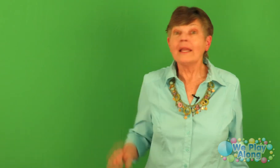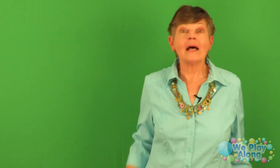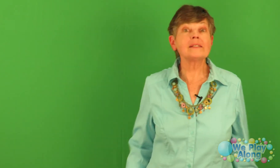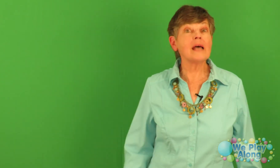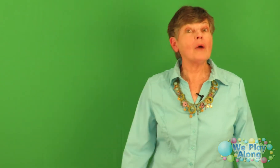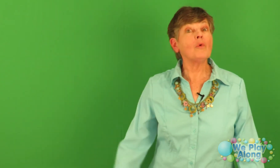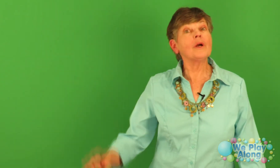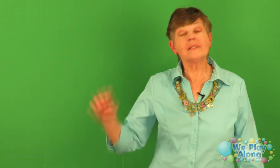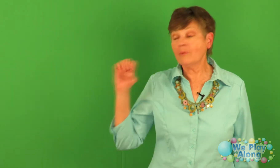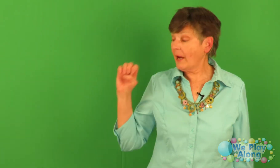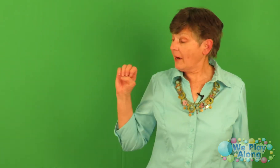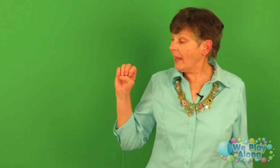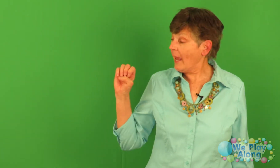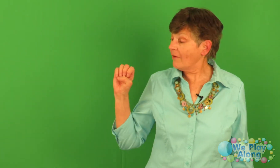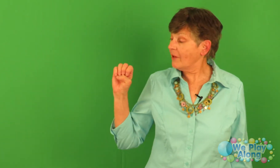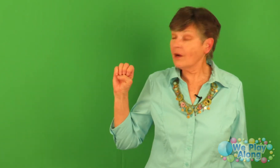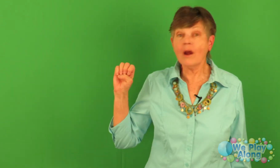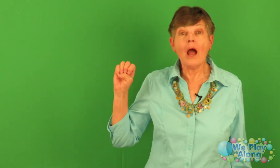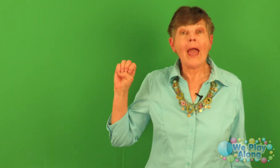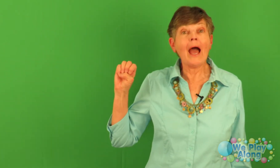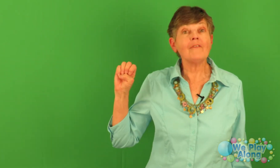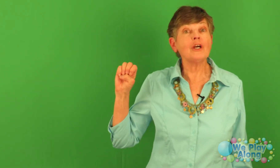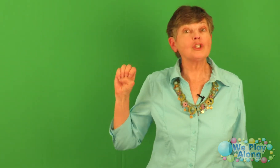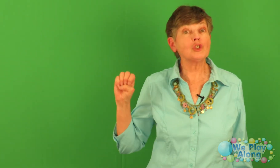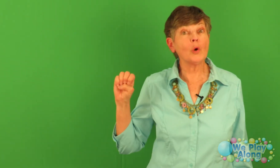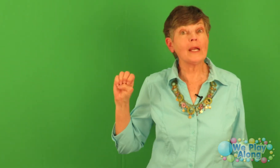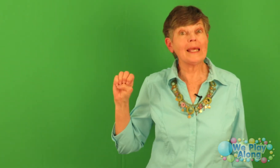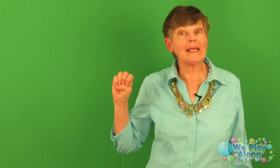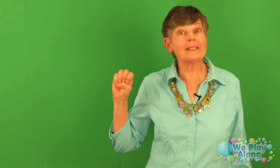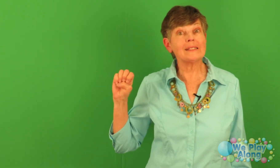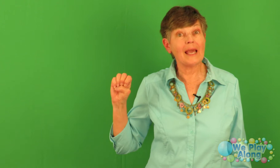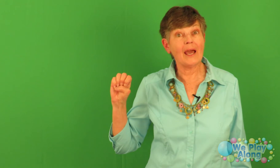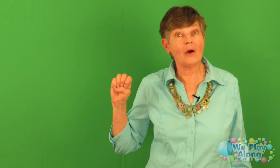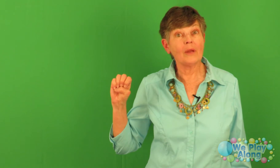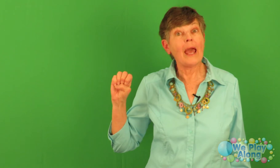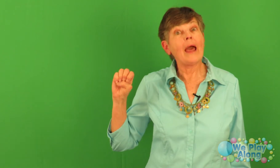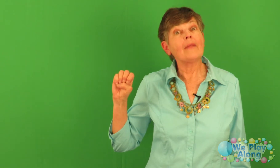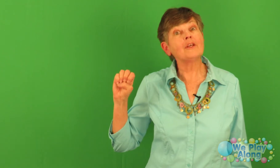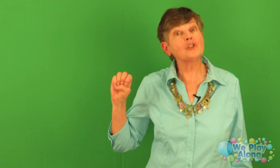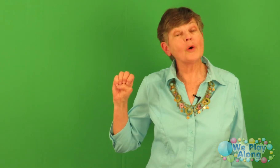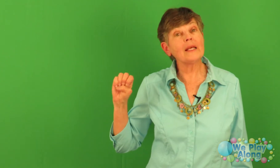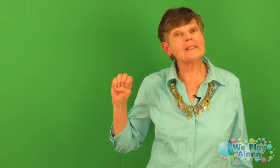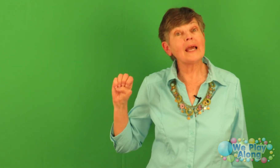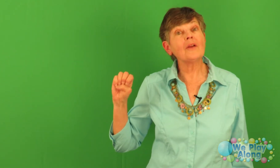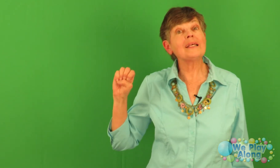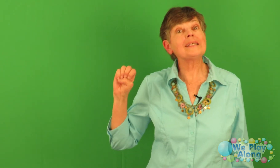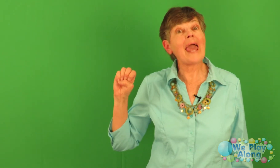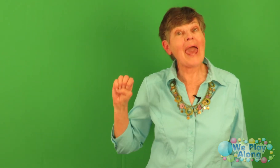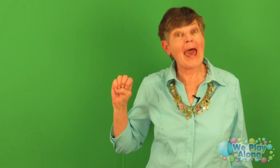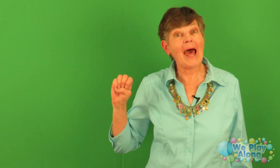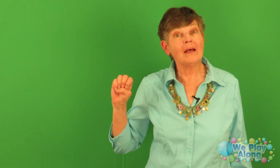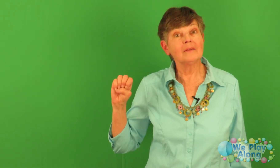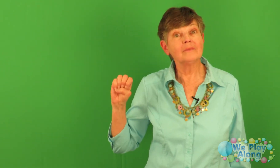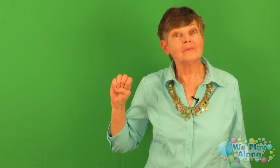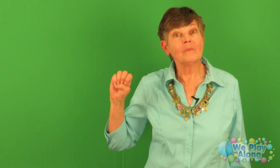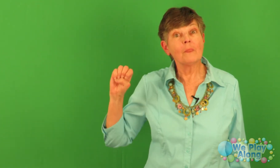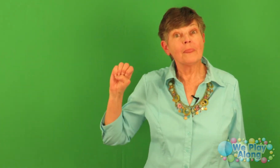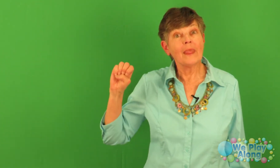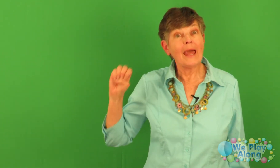Now some words that we're going to have here have a short E sound. The short E sound is eh.